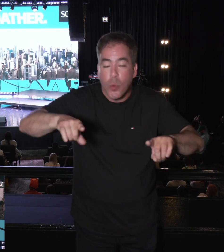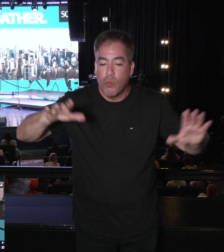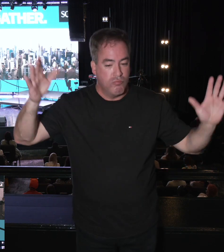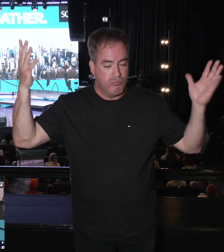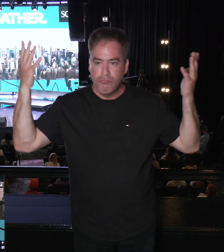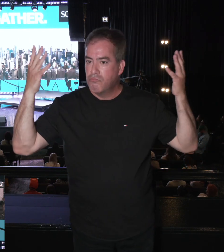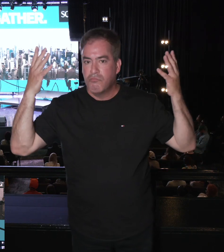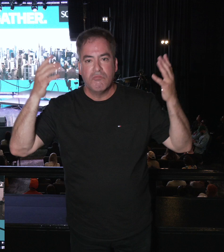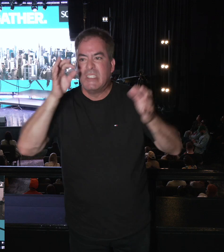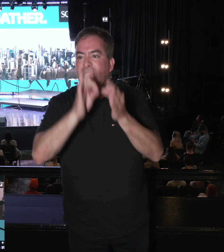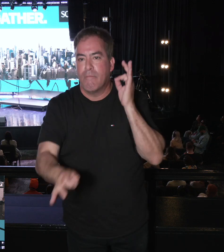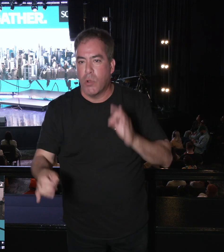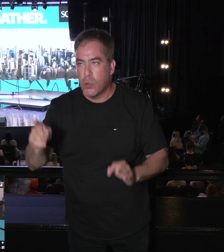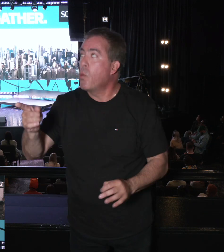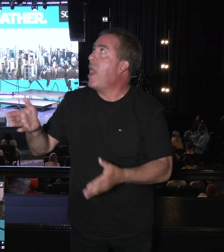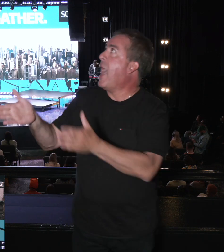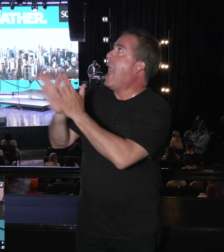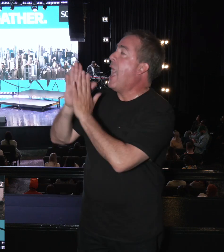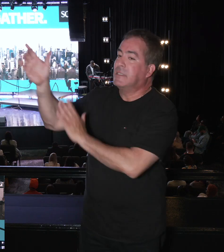mouth.